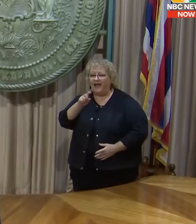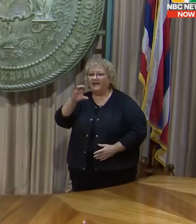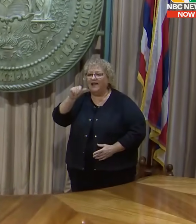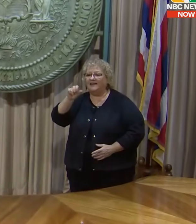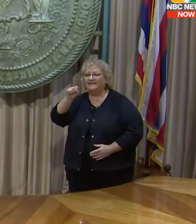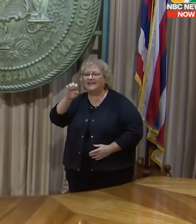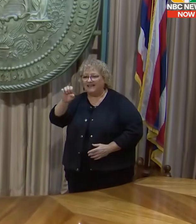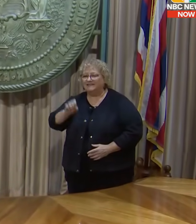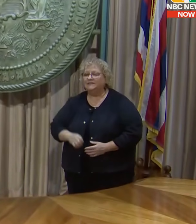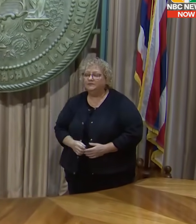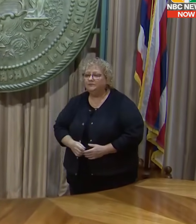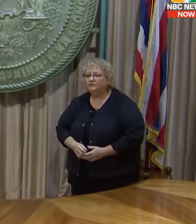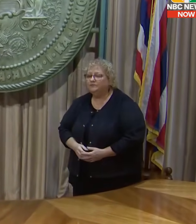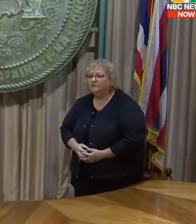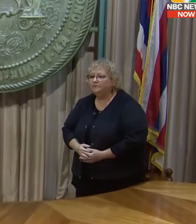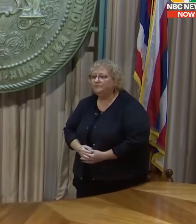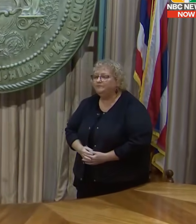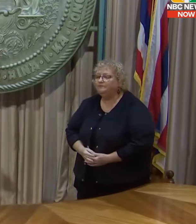Case.